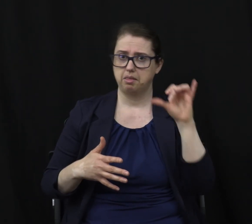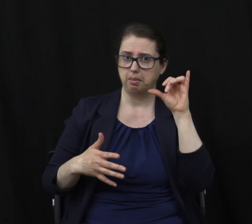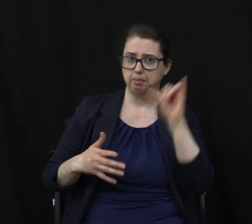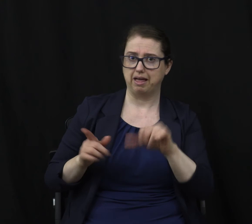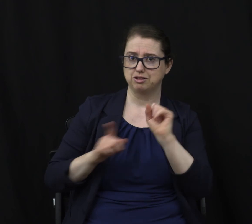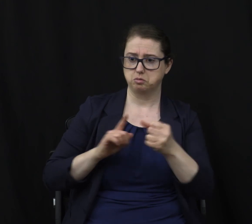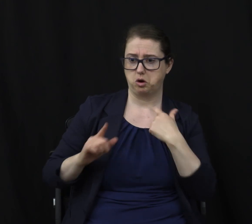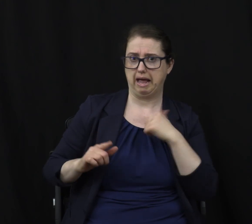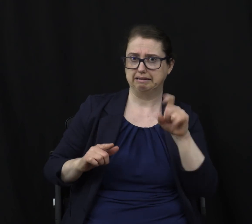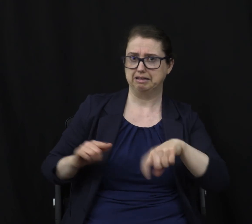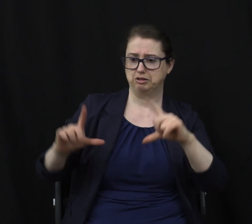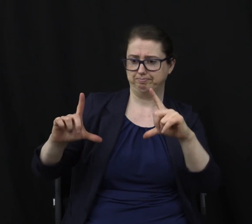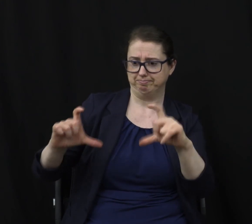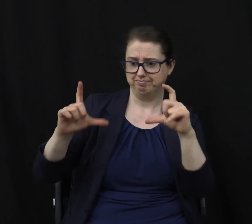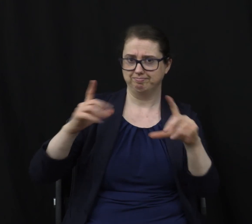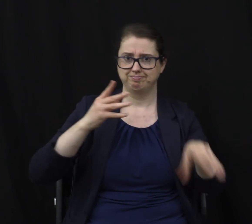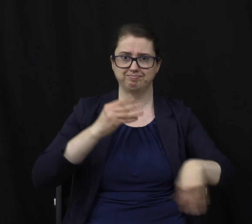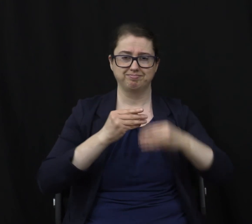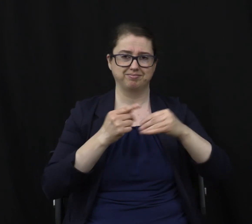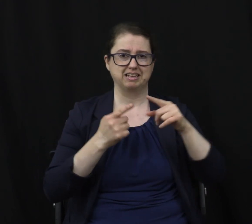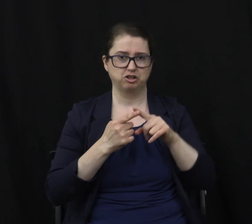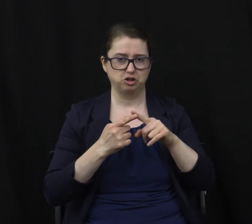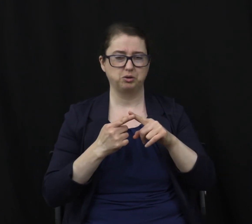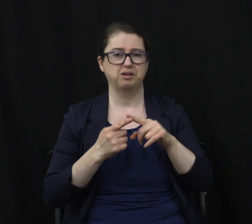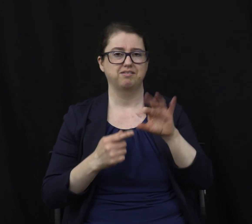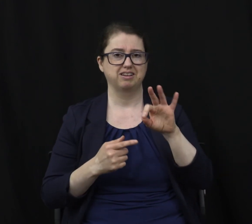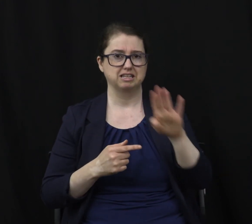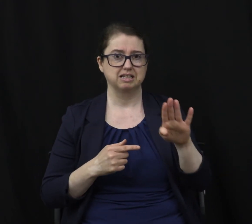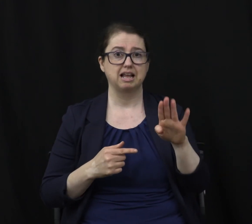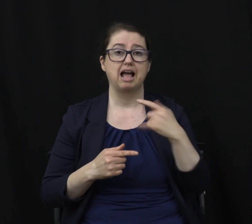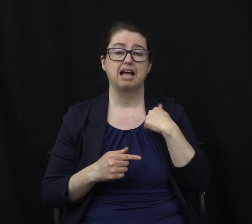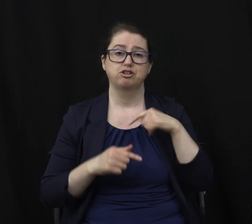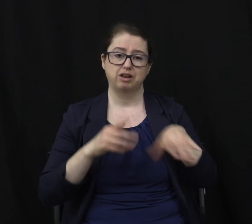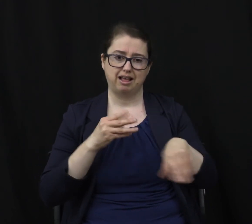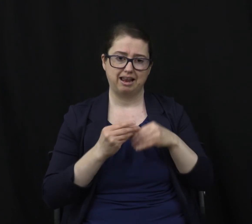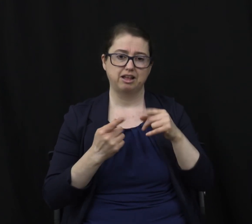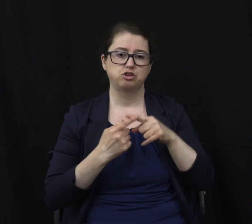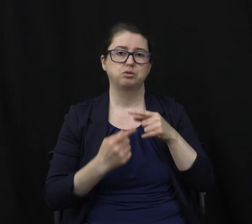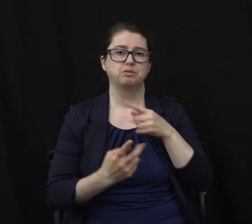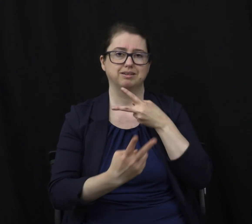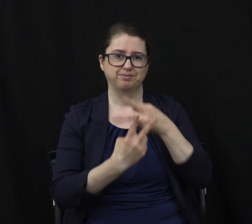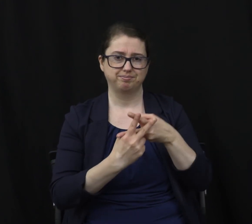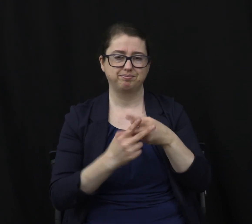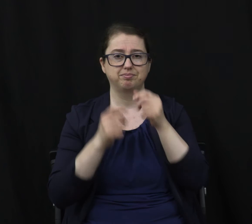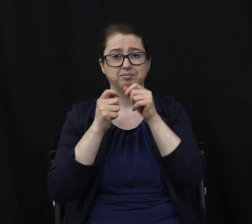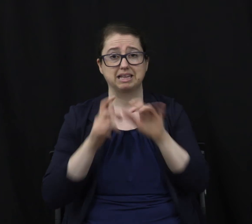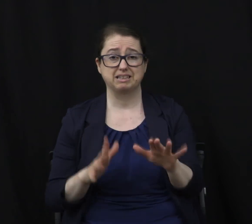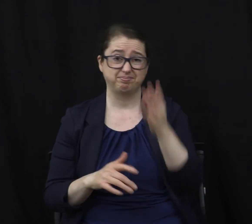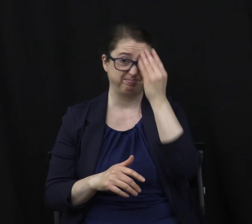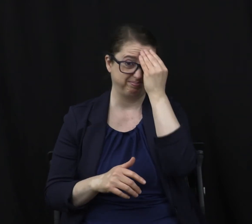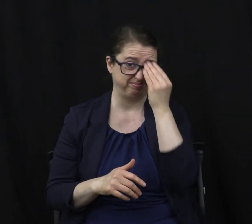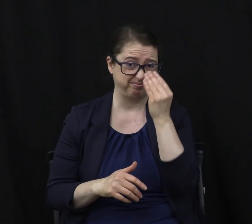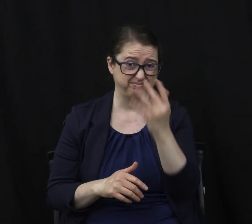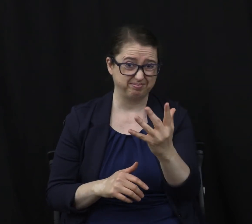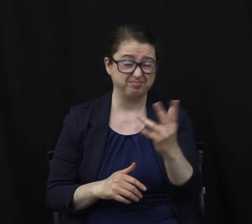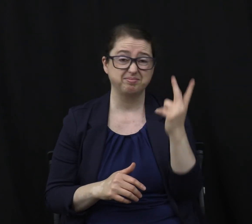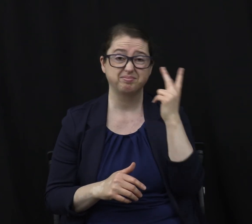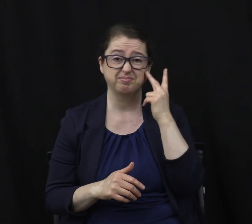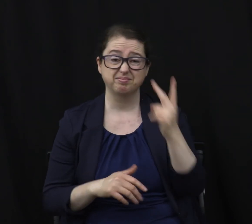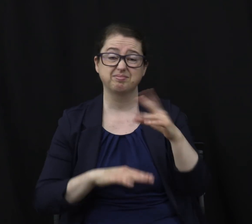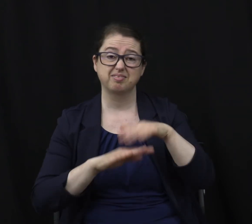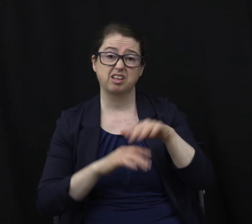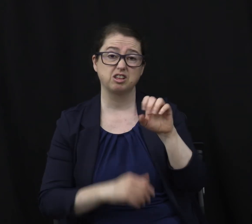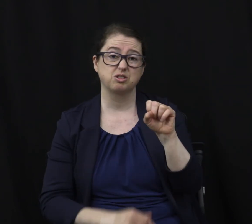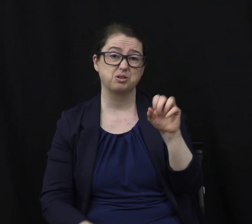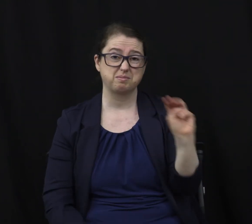my post with #blessed. Newsflash, what we see on social media, it's been filtered and